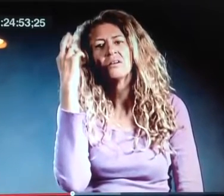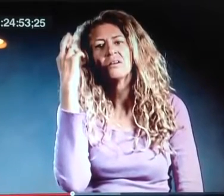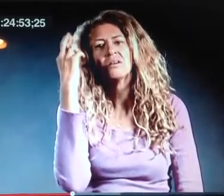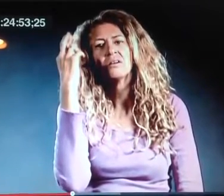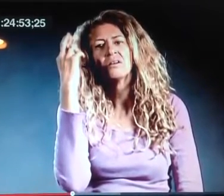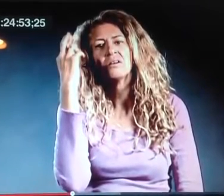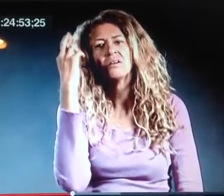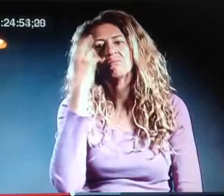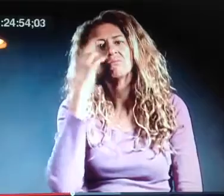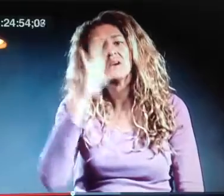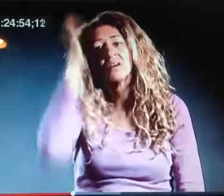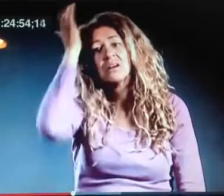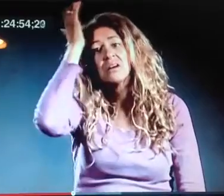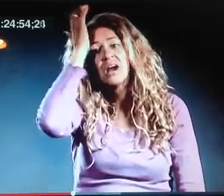before.